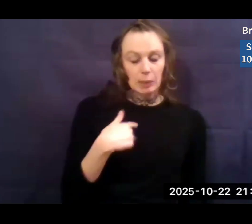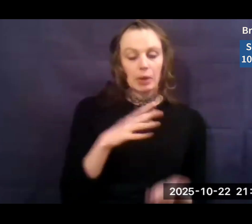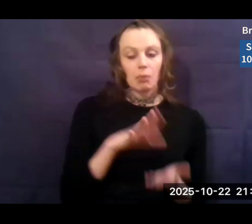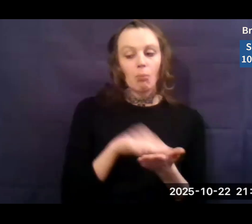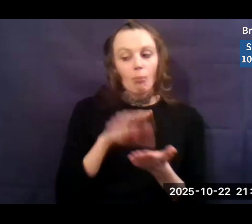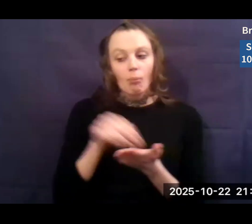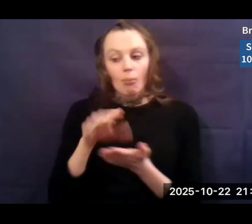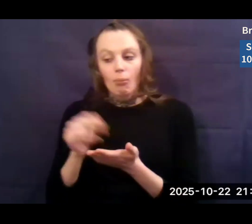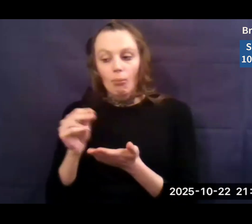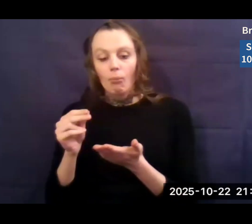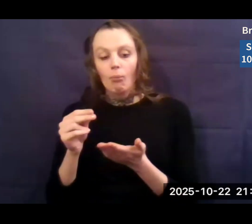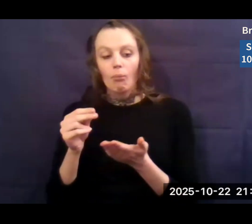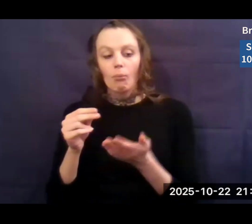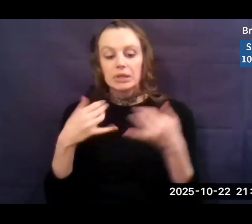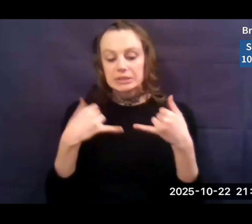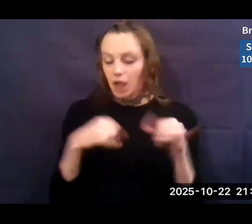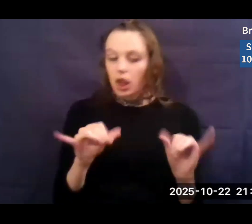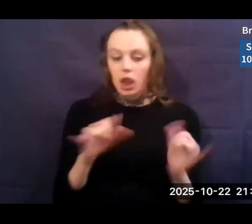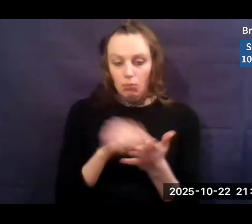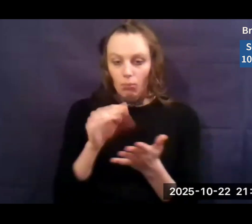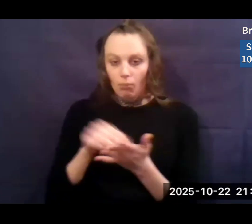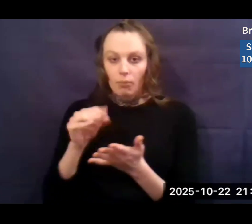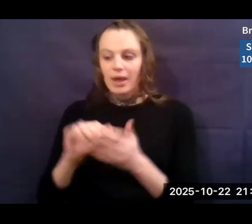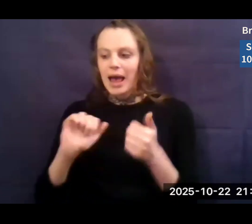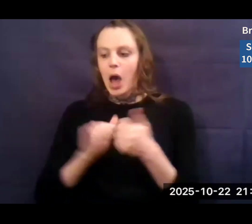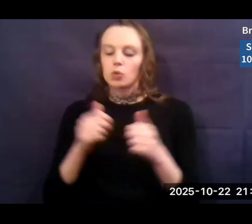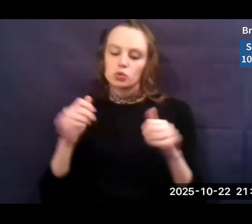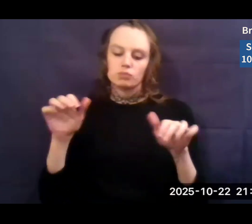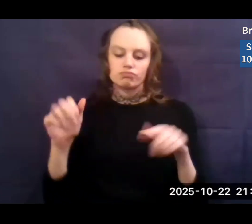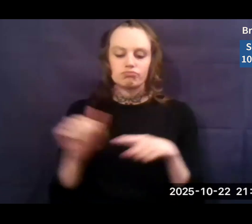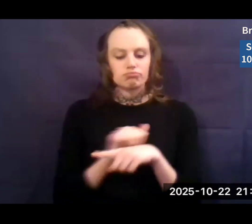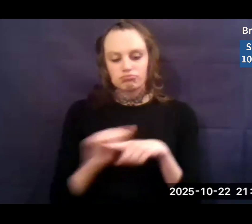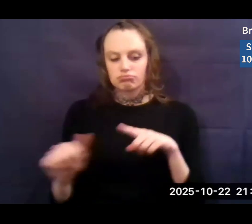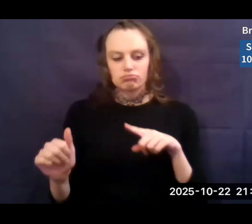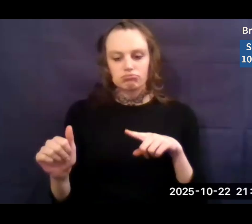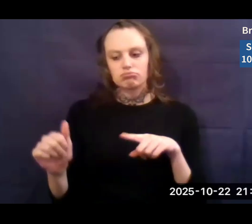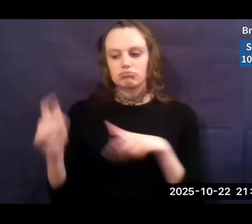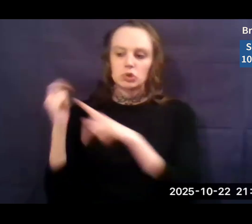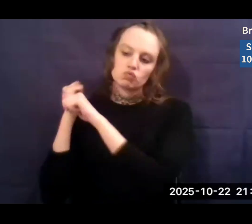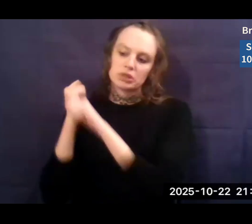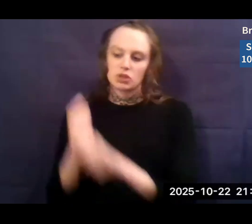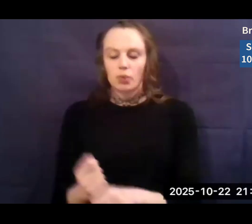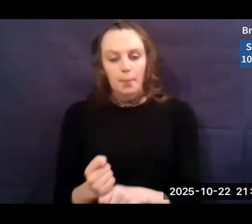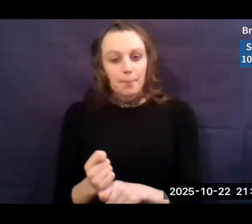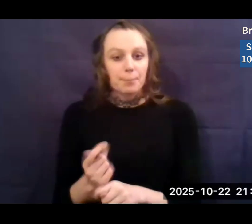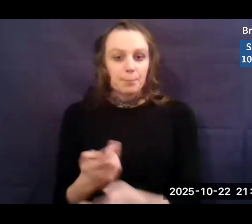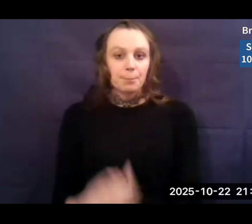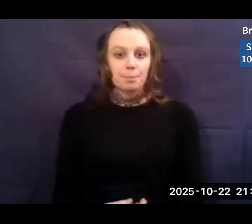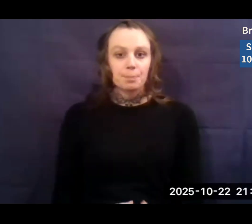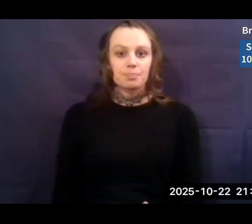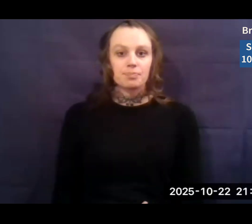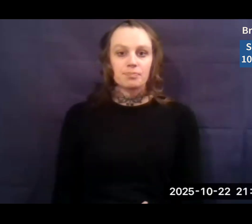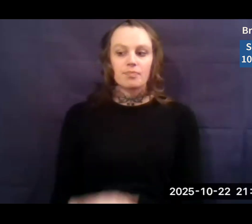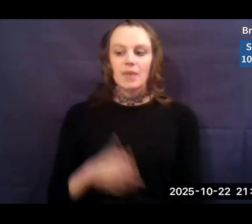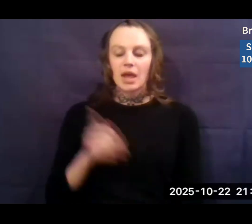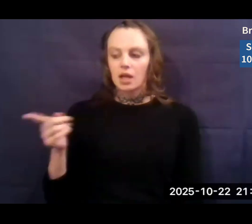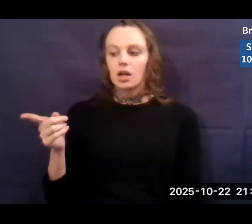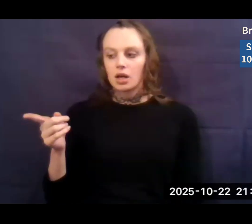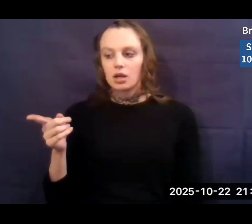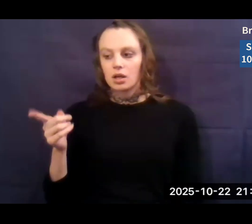I do learn how to practice those principles that are found in the traditions, and I can take them